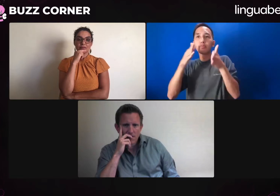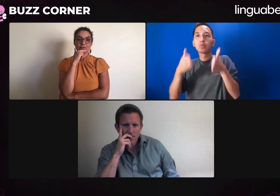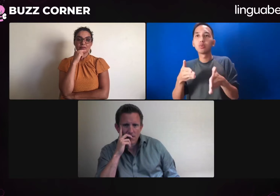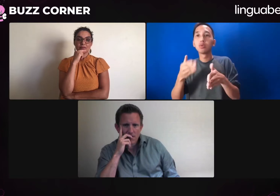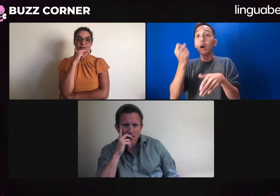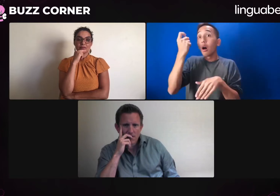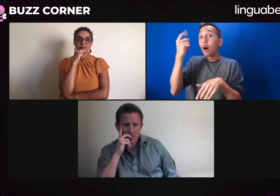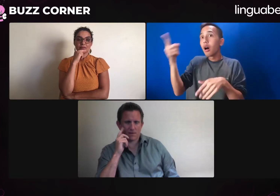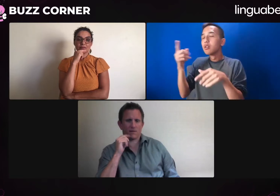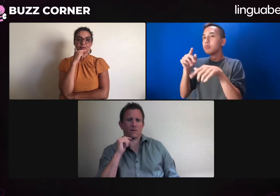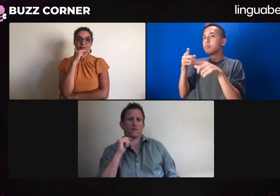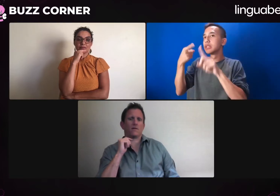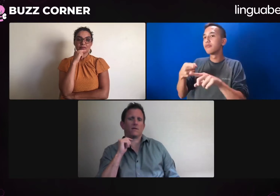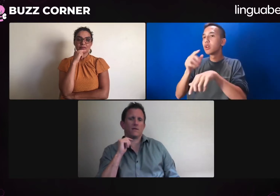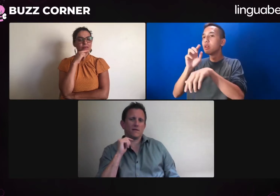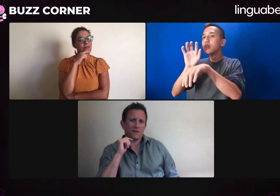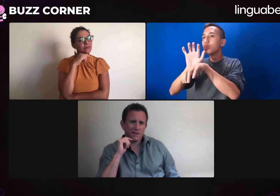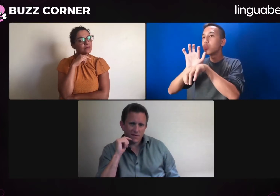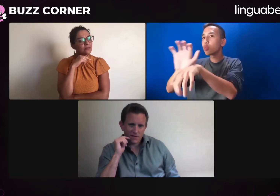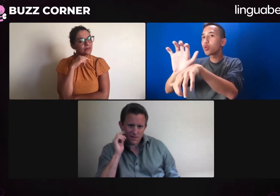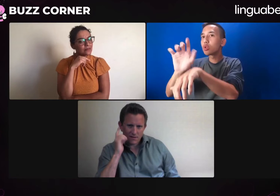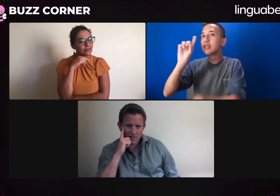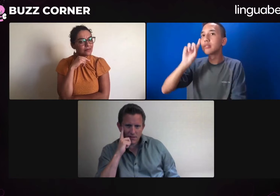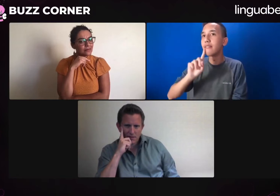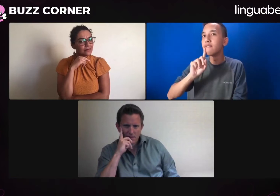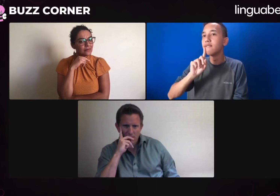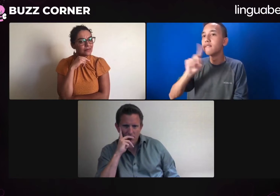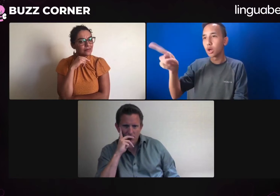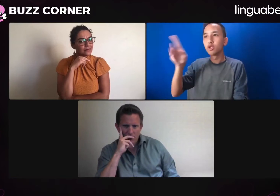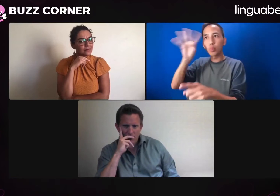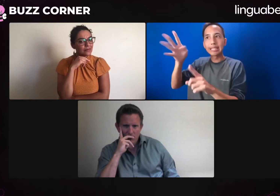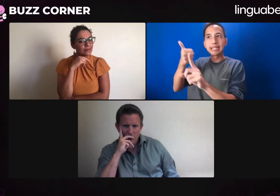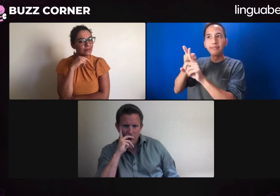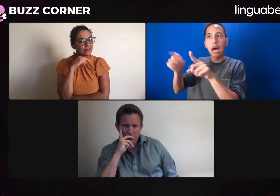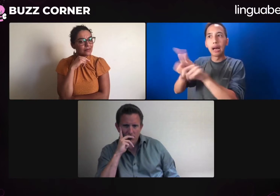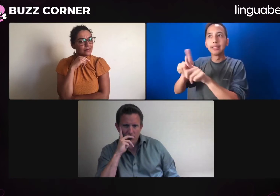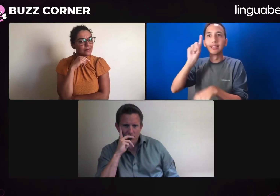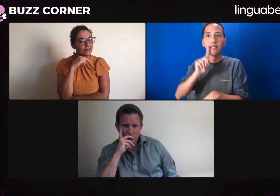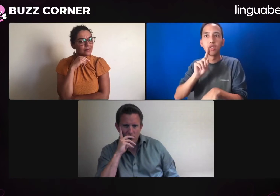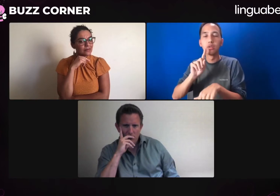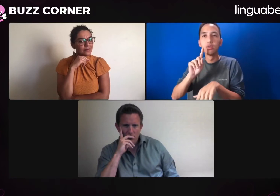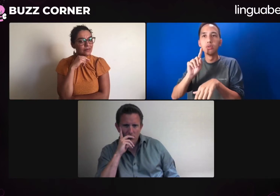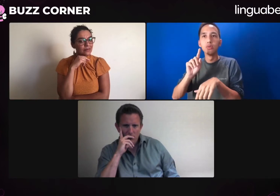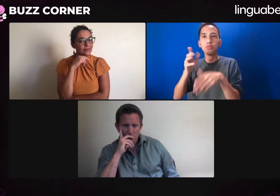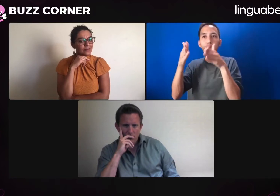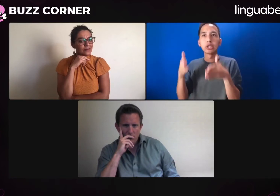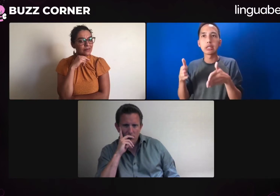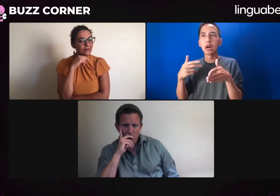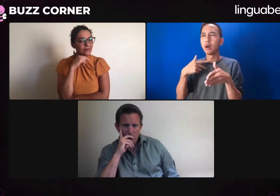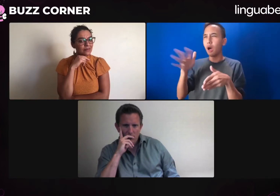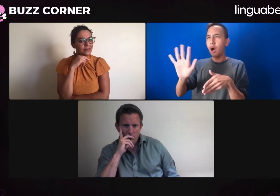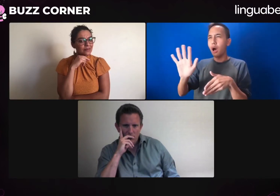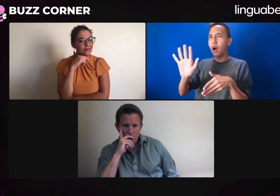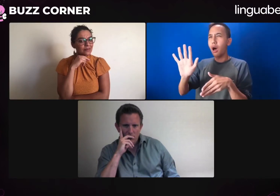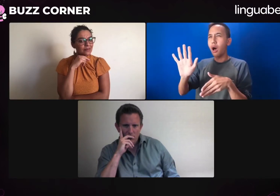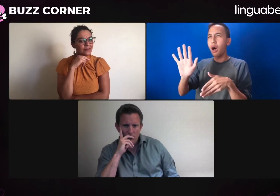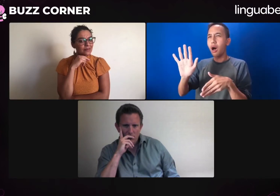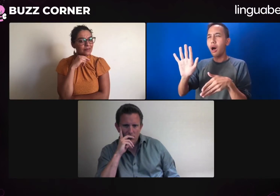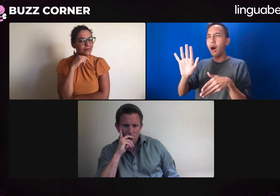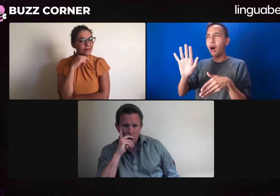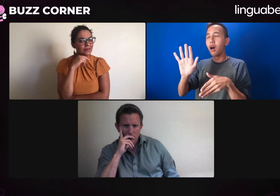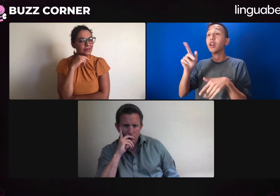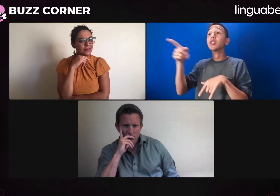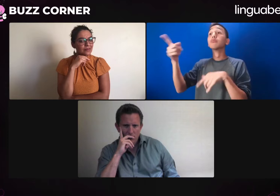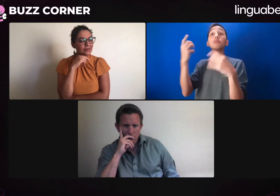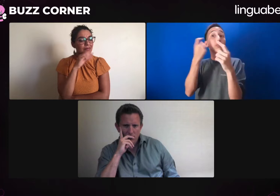deaf people? Could you pretend to be a deaf consumer? And, they try to pretend to be a deaf